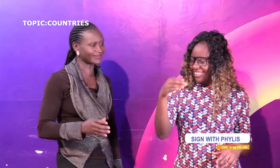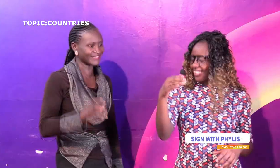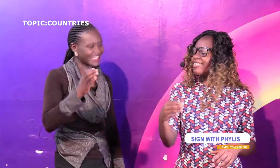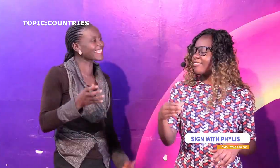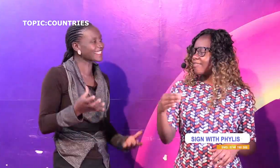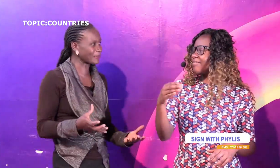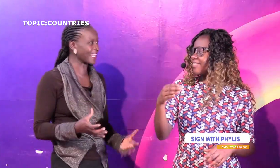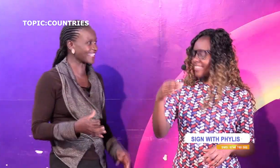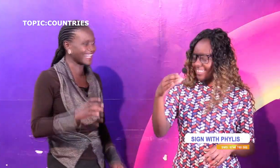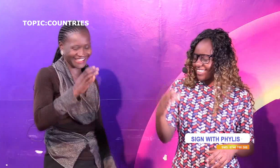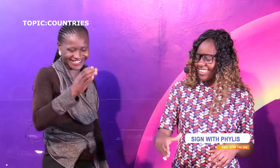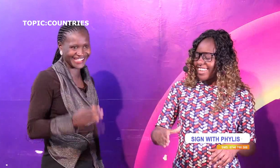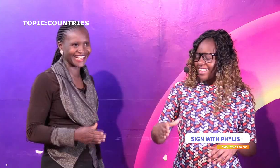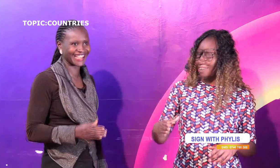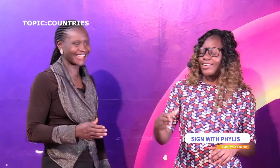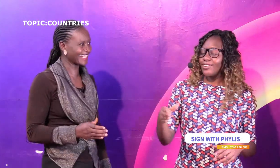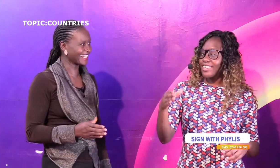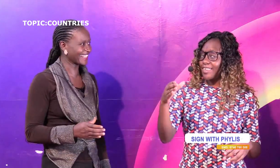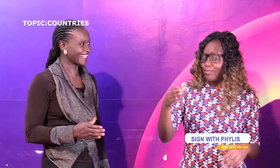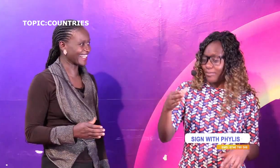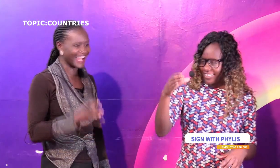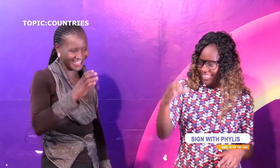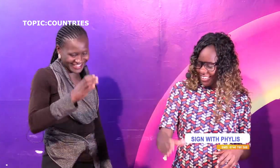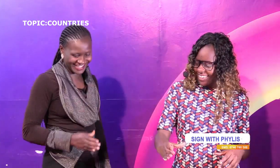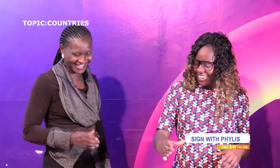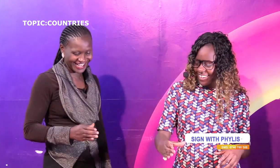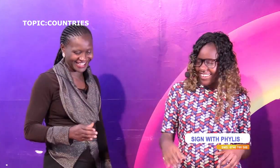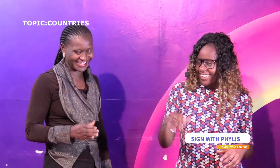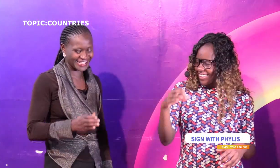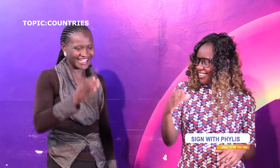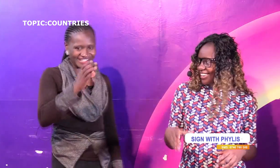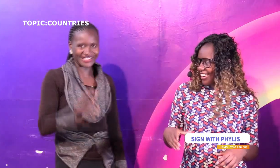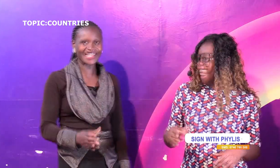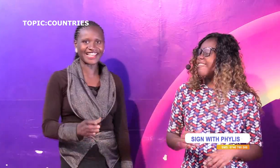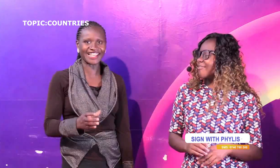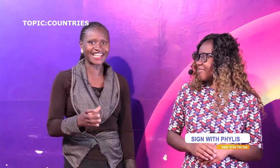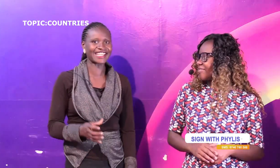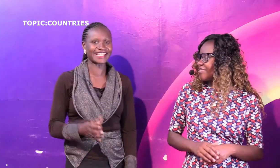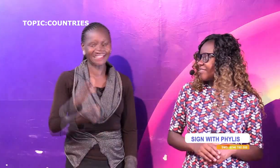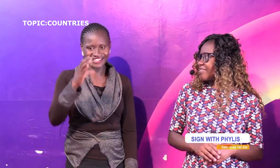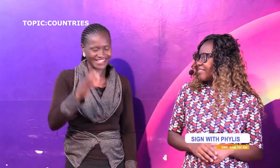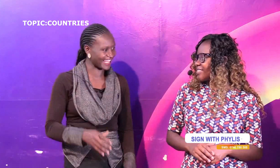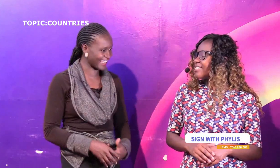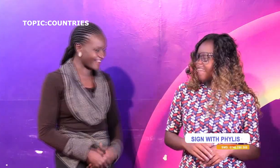Just simple like that. It's actually simple. Yeah. Chile. That's Chile. Come again.